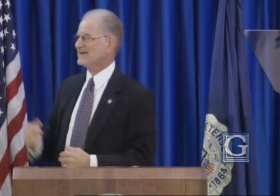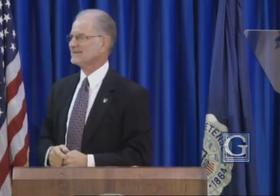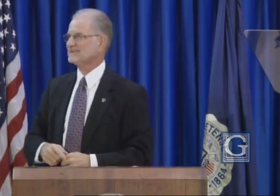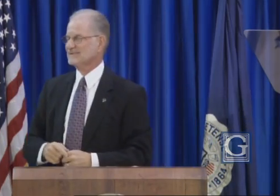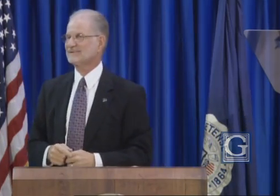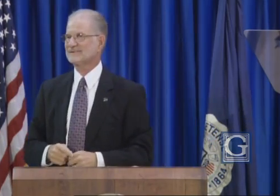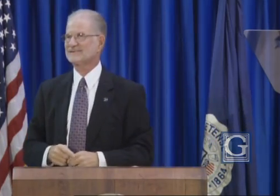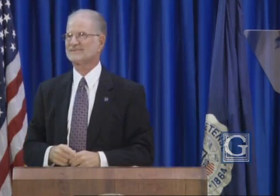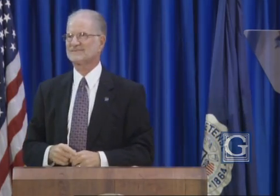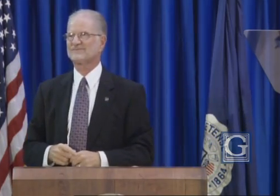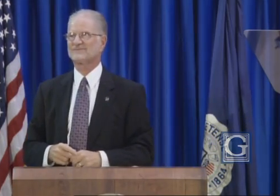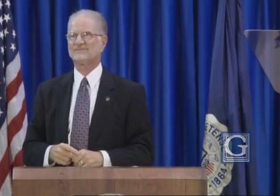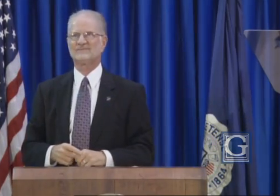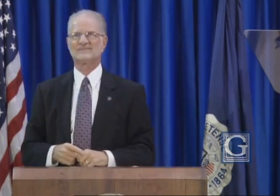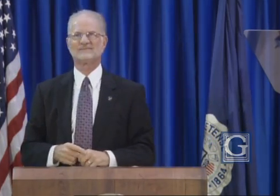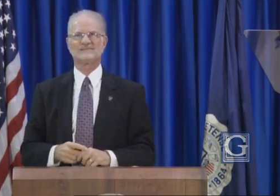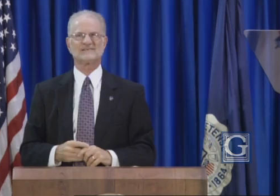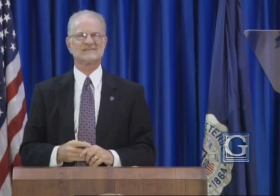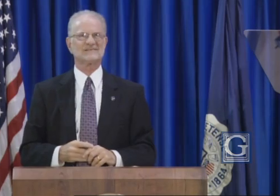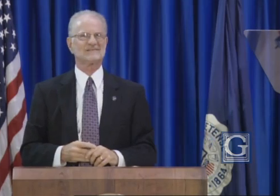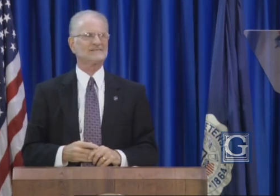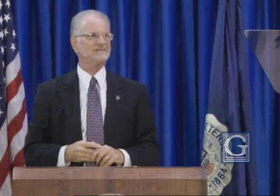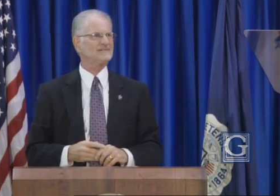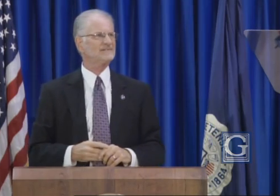that I had at Gallaudet."